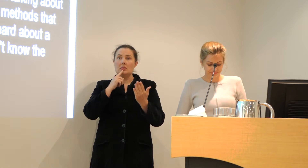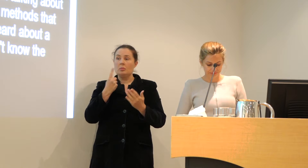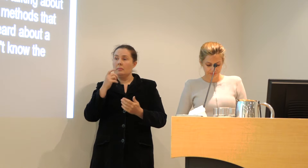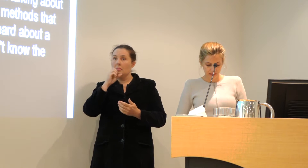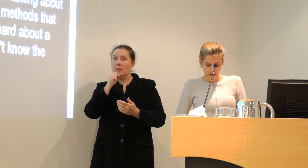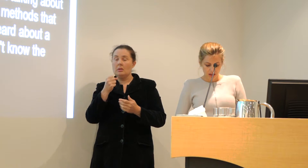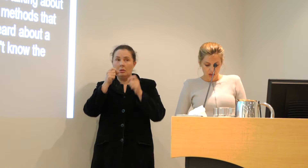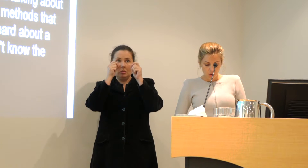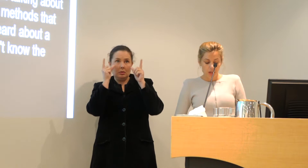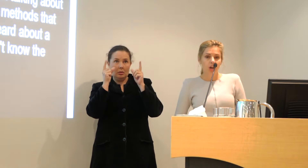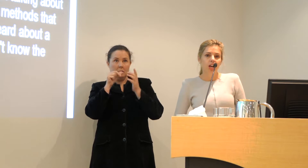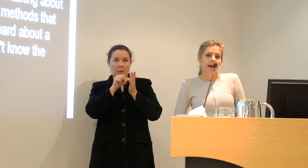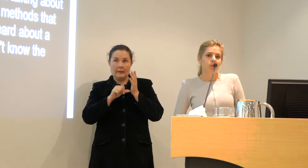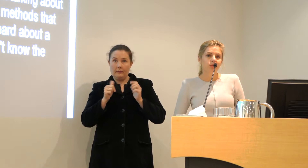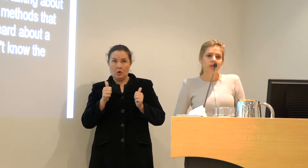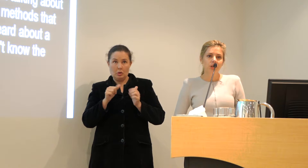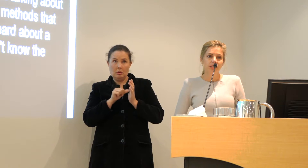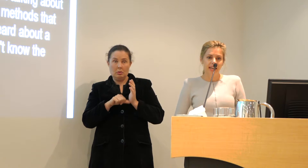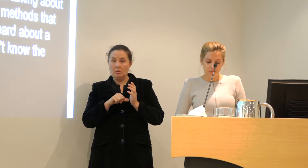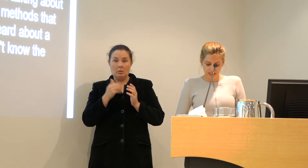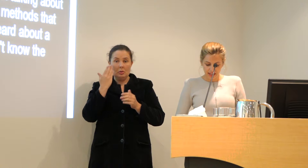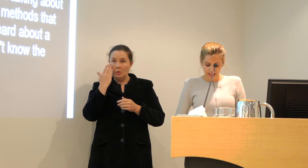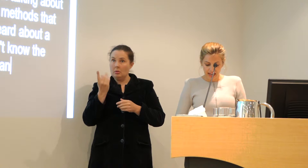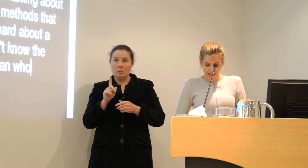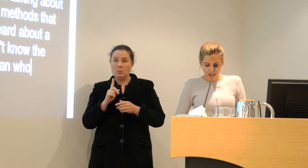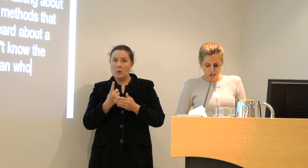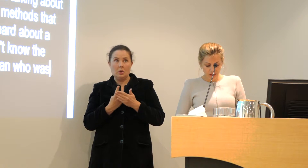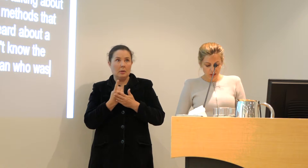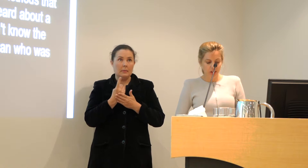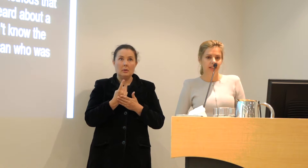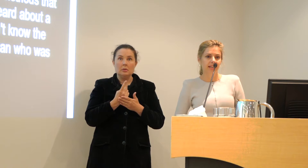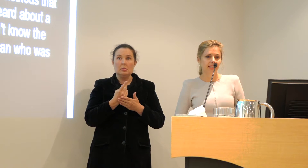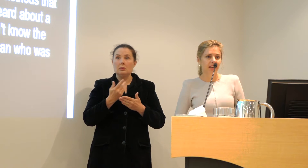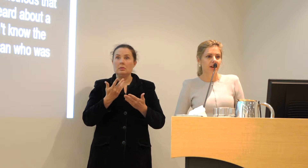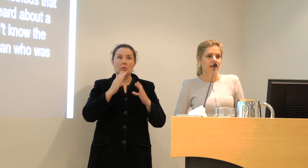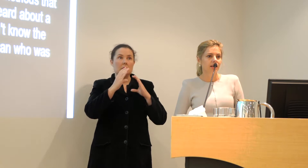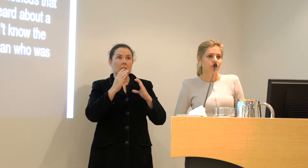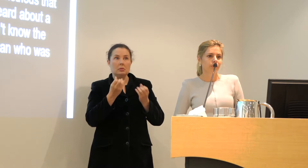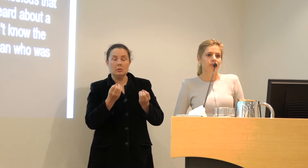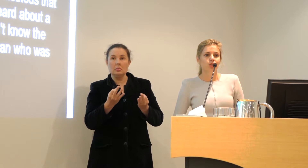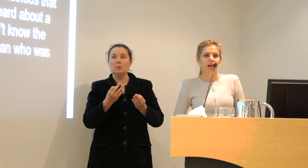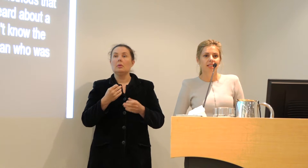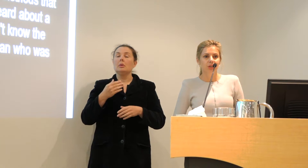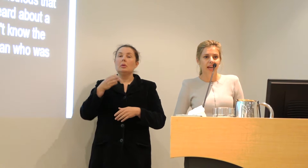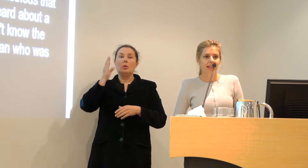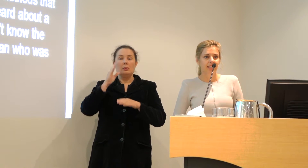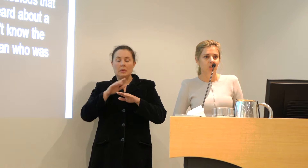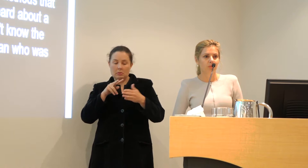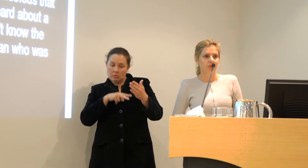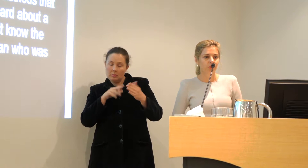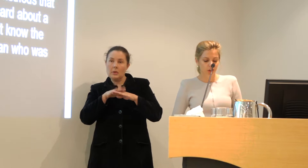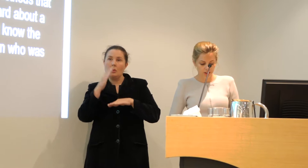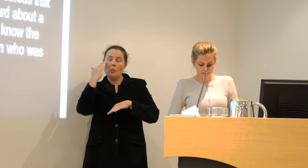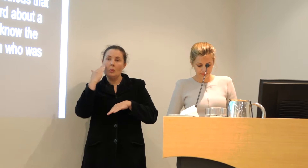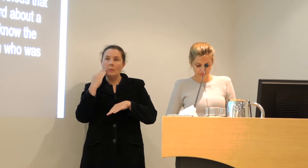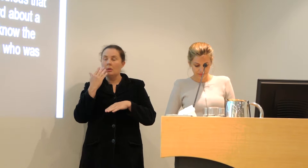undergone. We heard about a woman who was kept under anaesthesia for longer than necessary while people tried to locate an